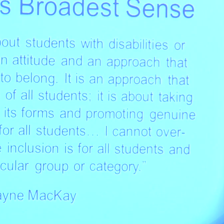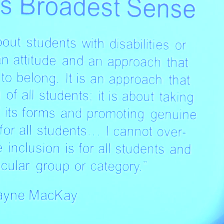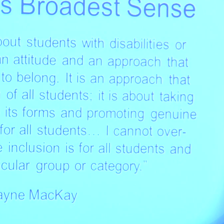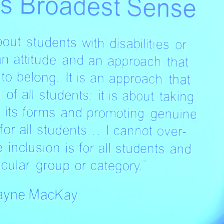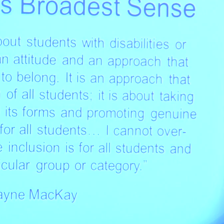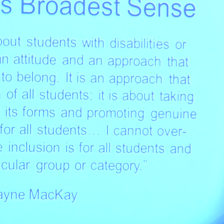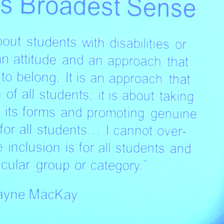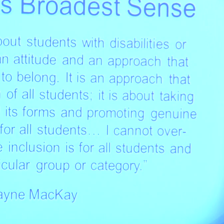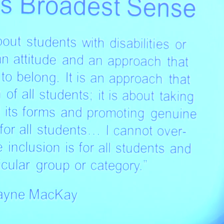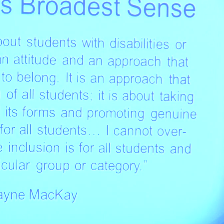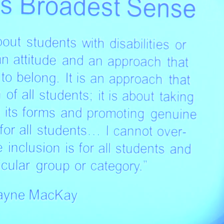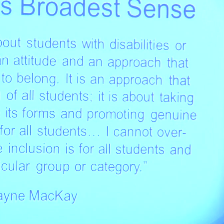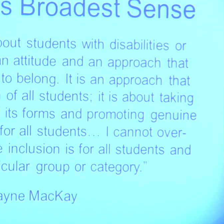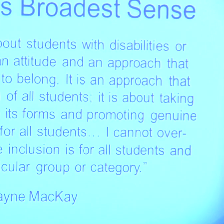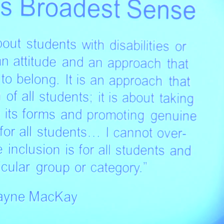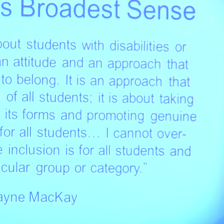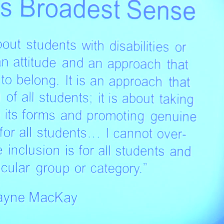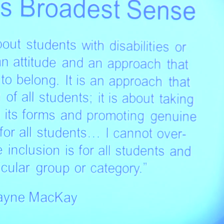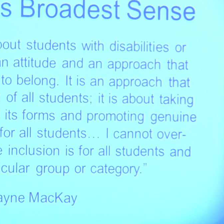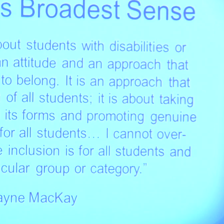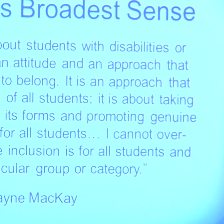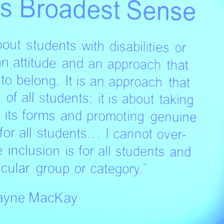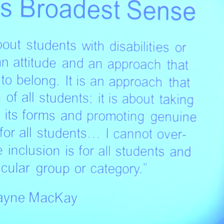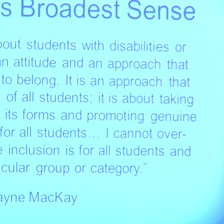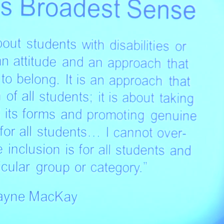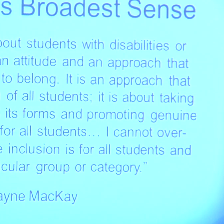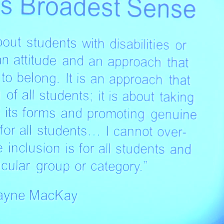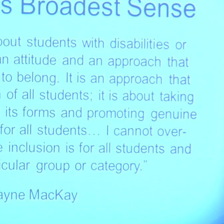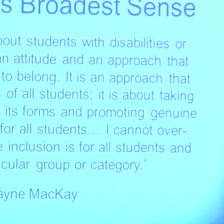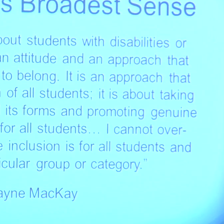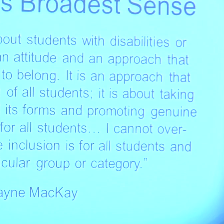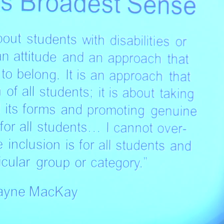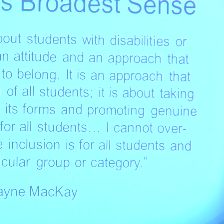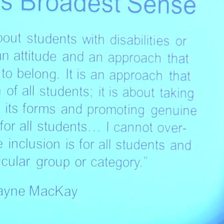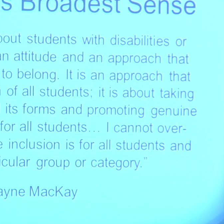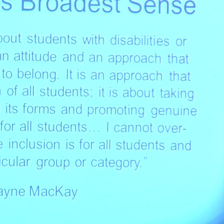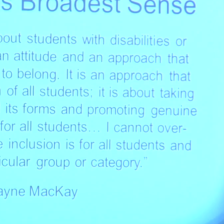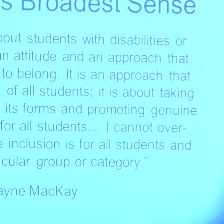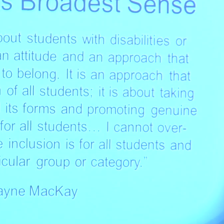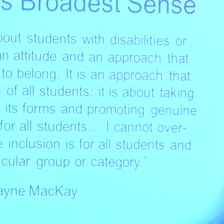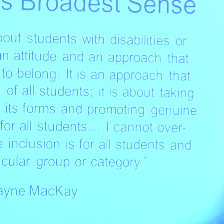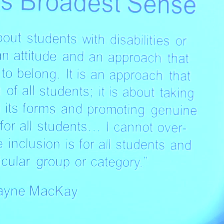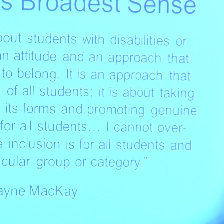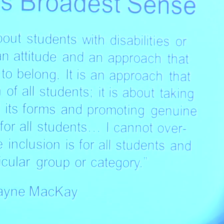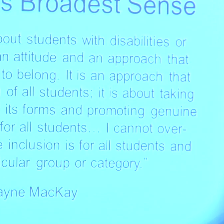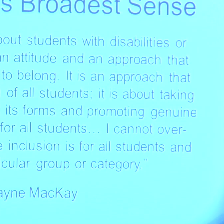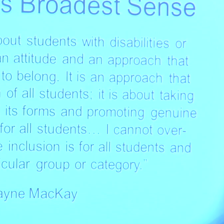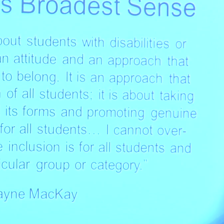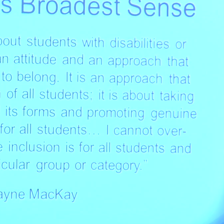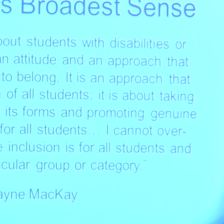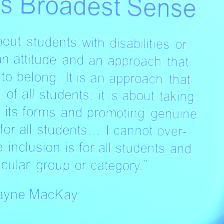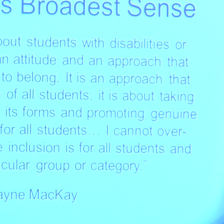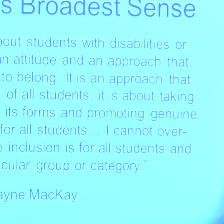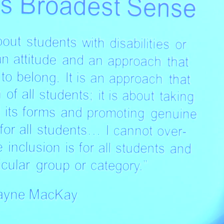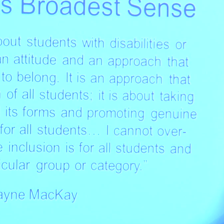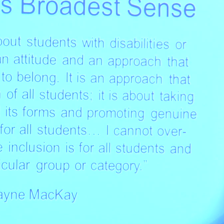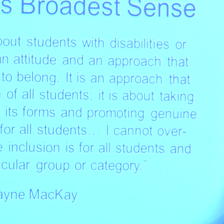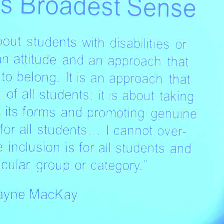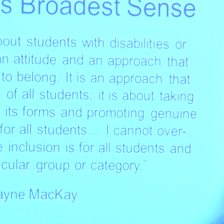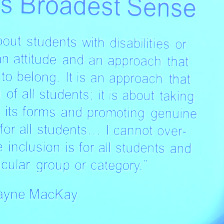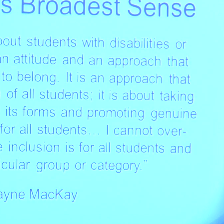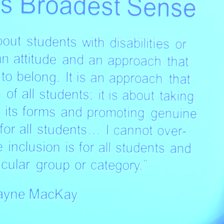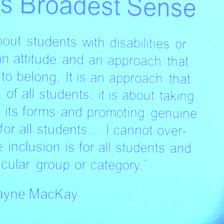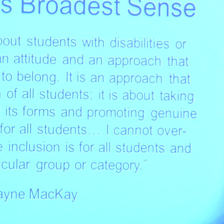a strategy, that it applies to all forms of diversity, whether it's including Aboriginal heritage, whether it's including immigration, whether